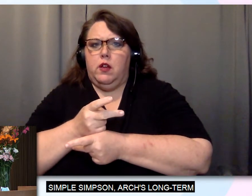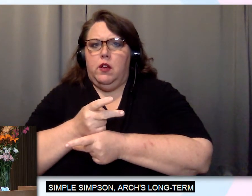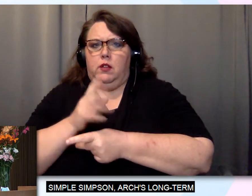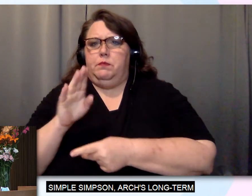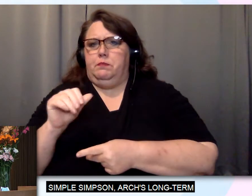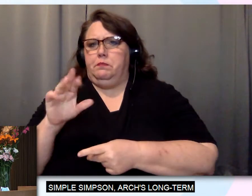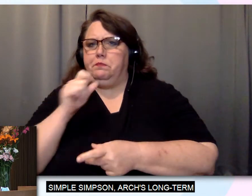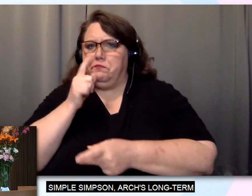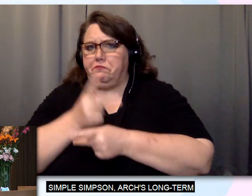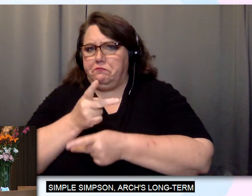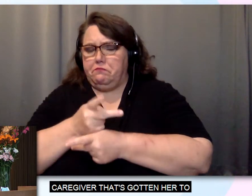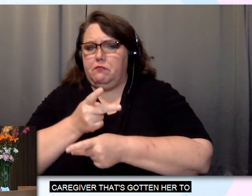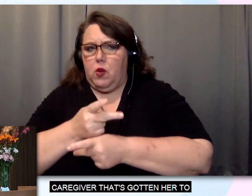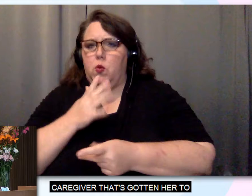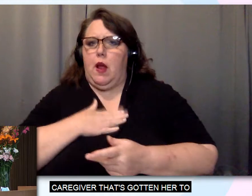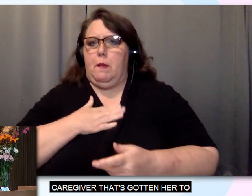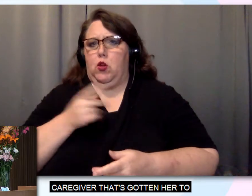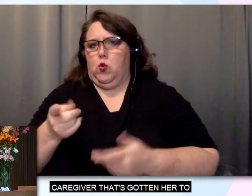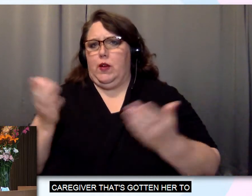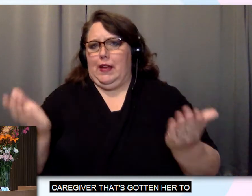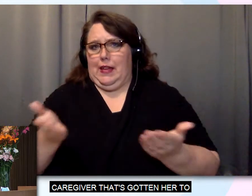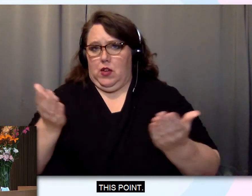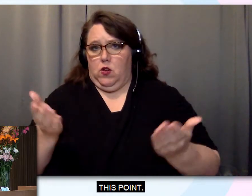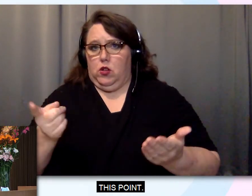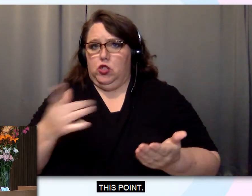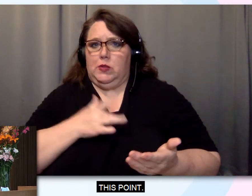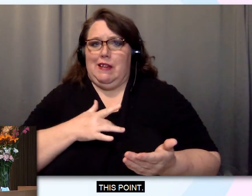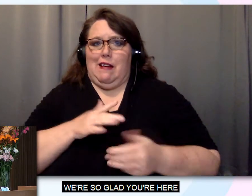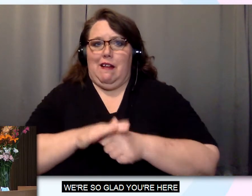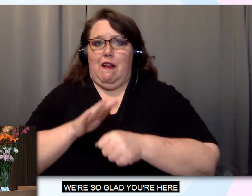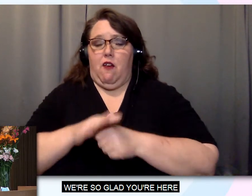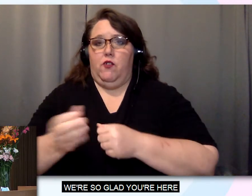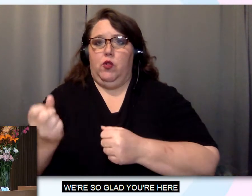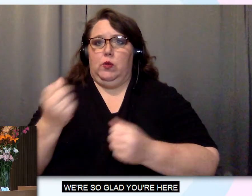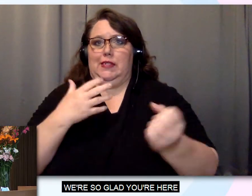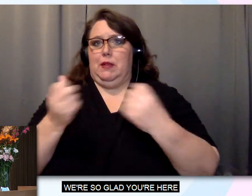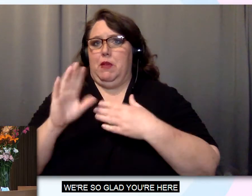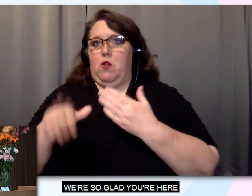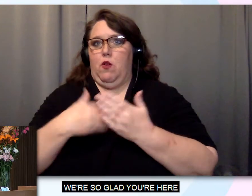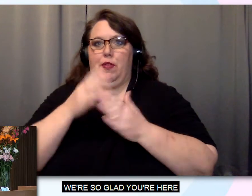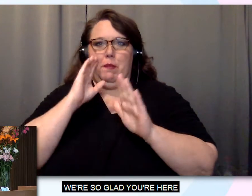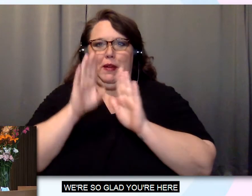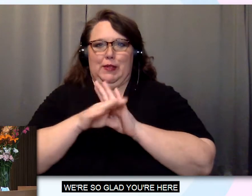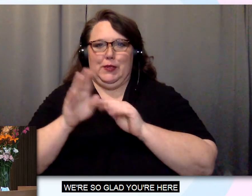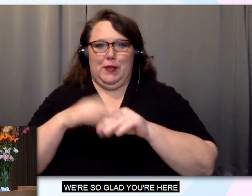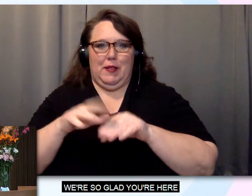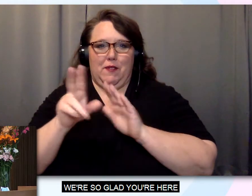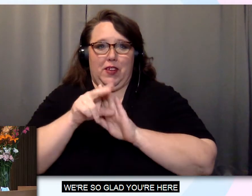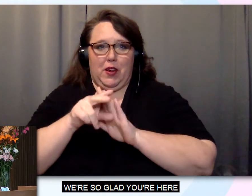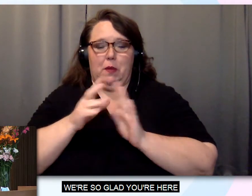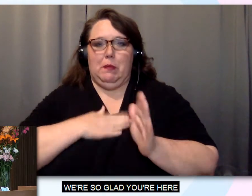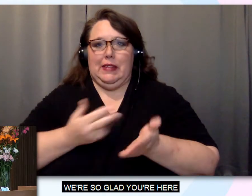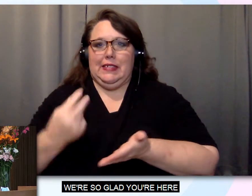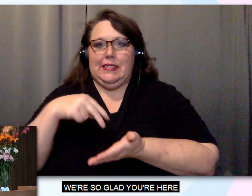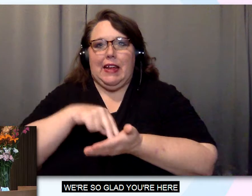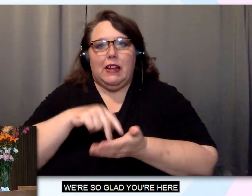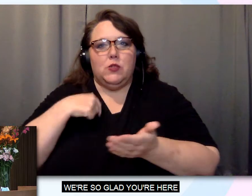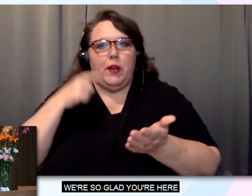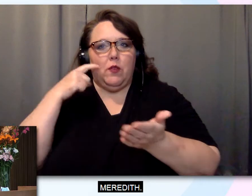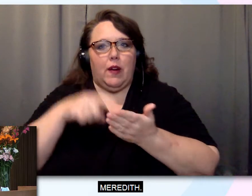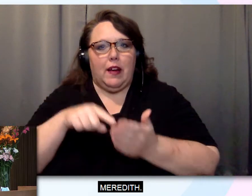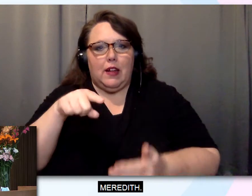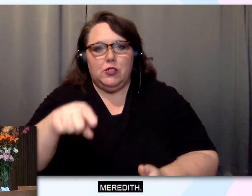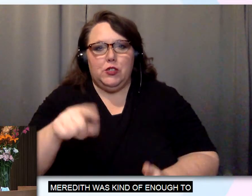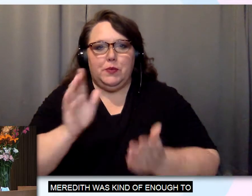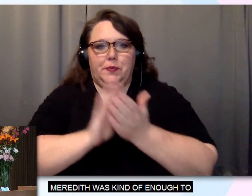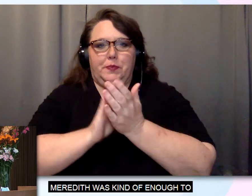this point. And we're so glad you're here, Meredith. Meredith was kind enough to get me all the pictures that were on that video. Meredith, would you